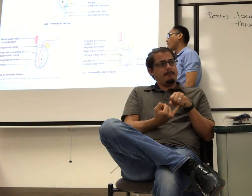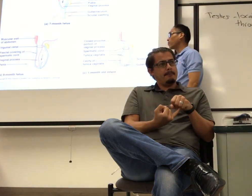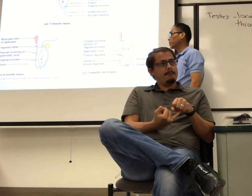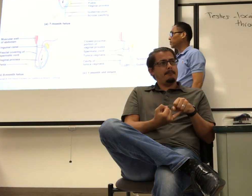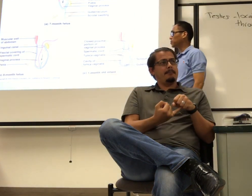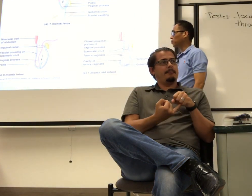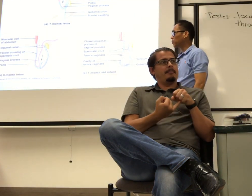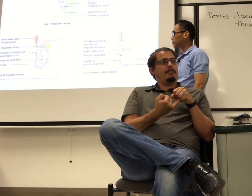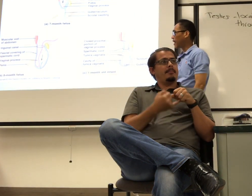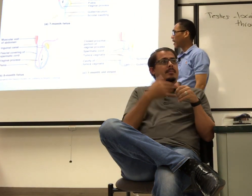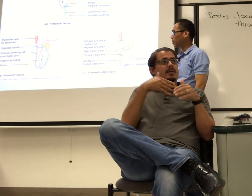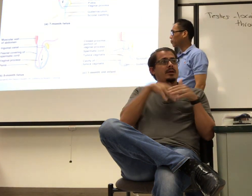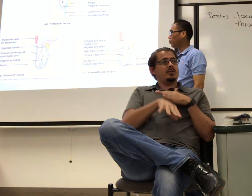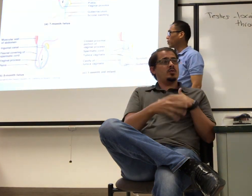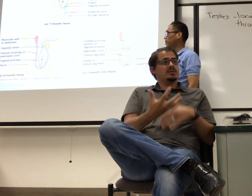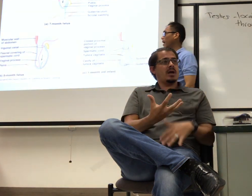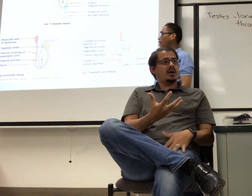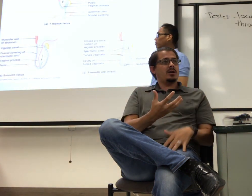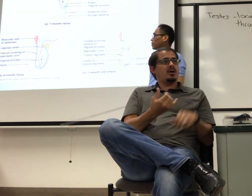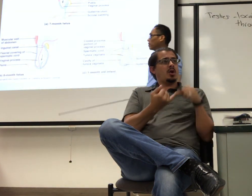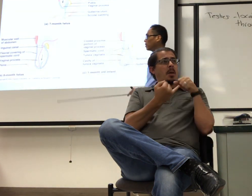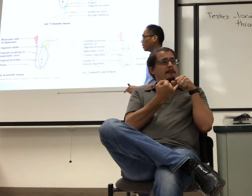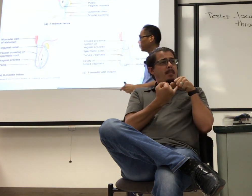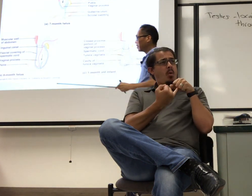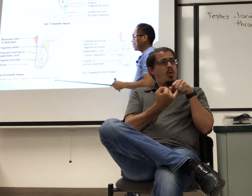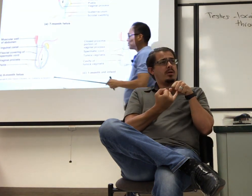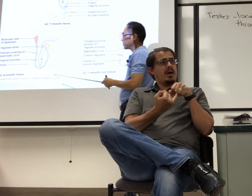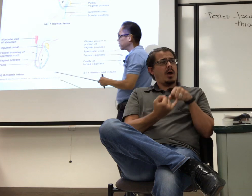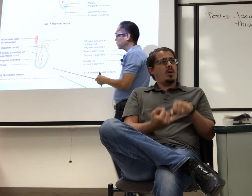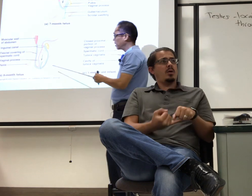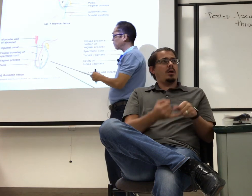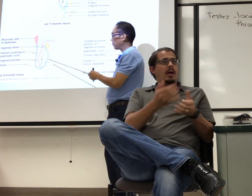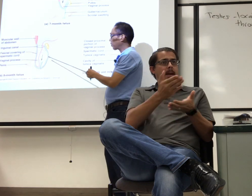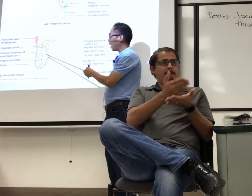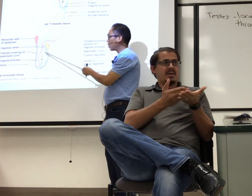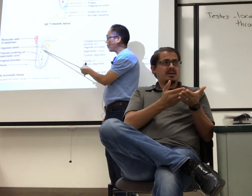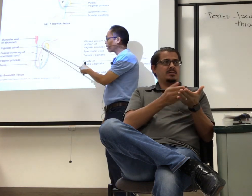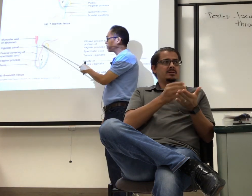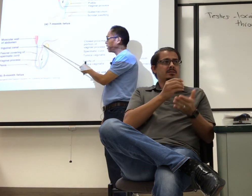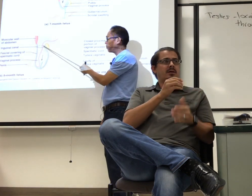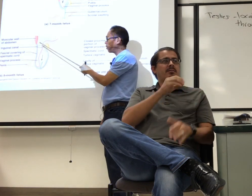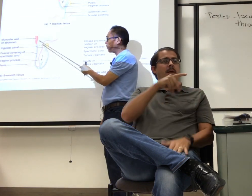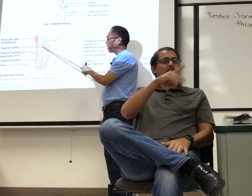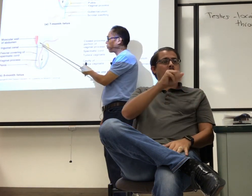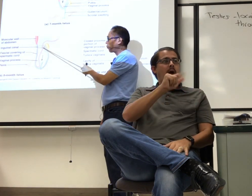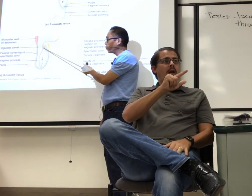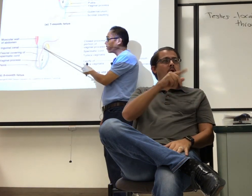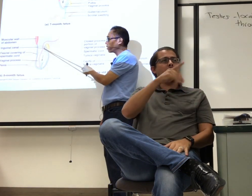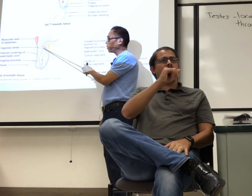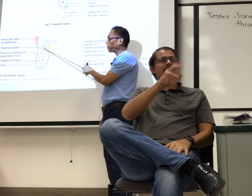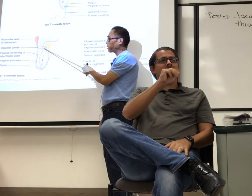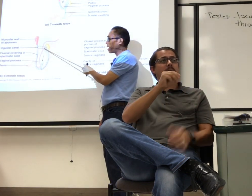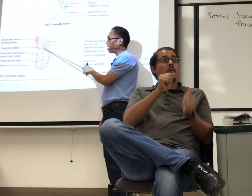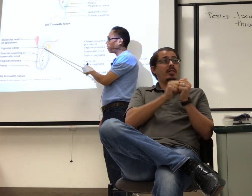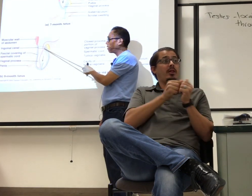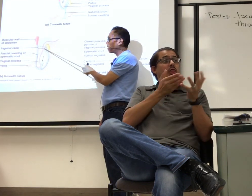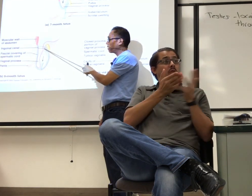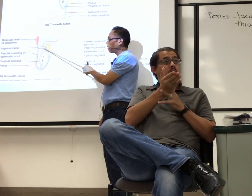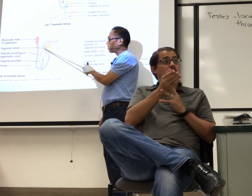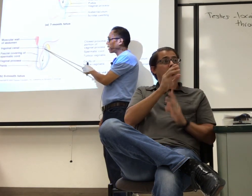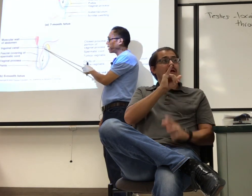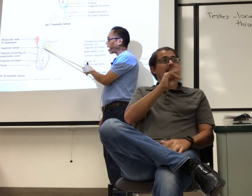testes down into the scrotal sac, you're pulling down a piece of the parietal peritoneum with it through the inguinal